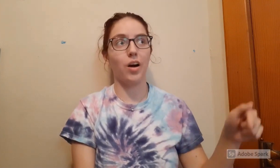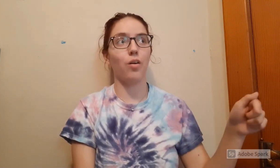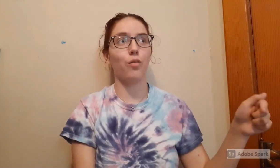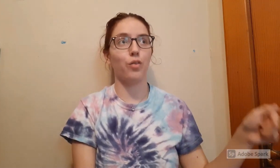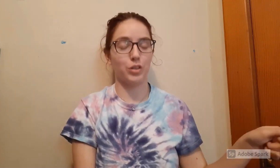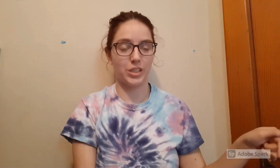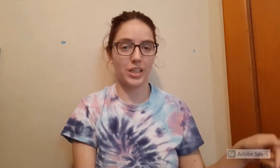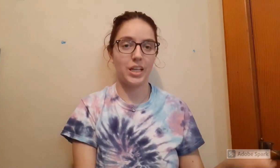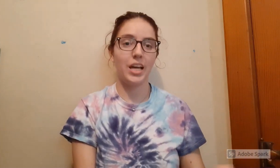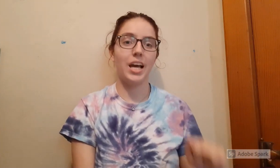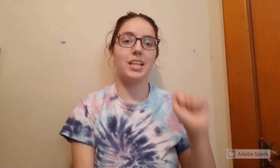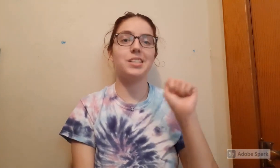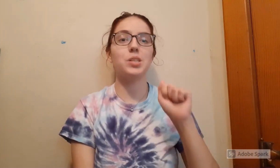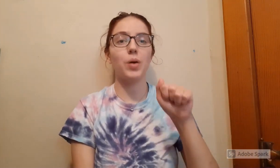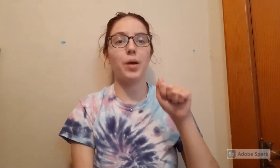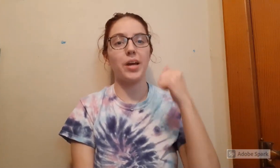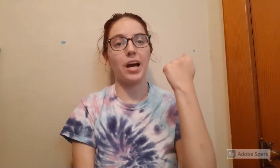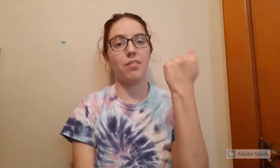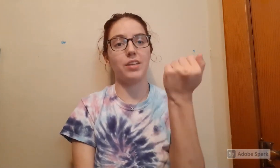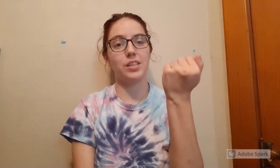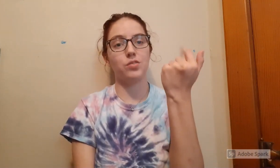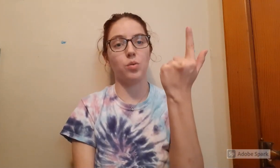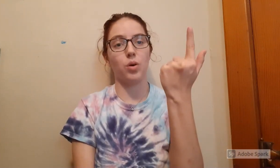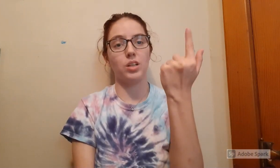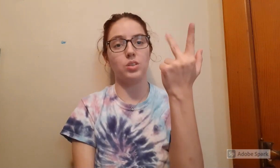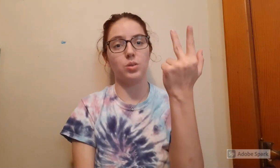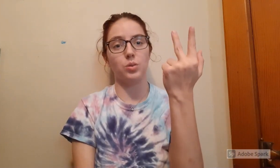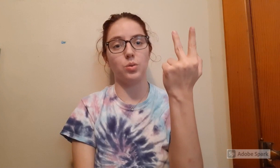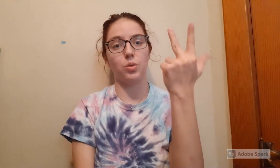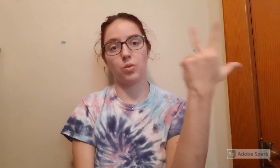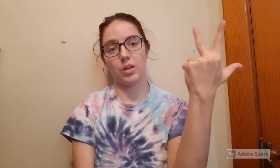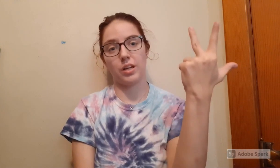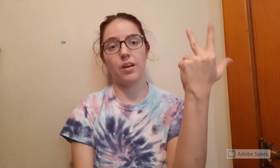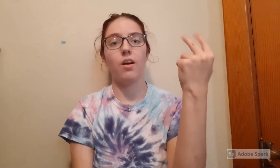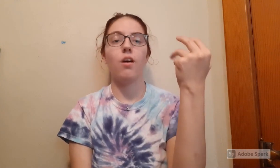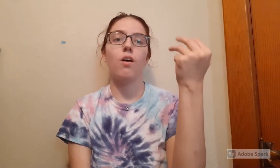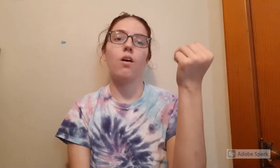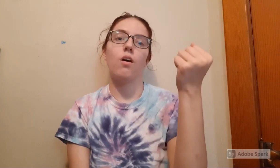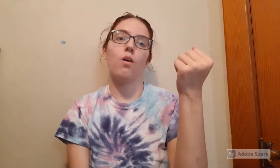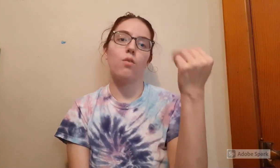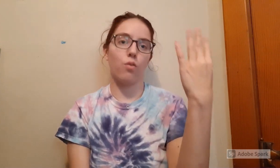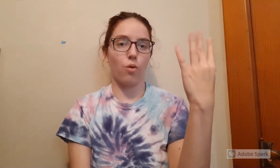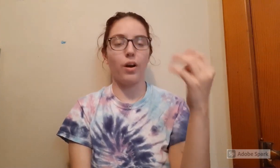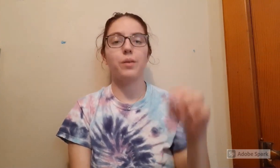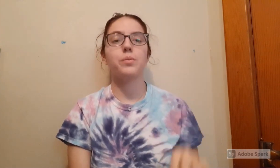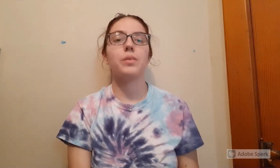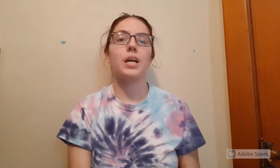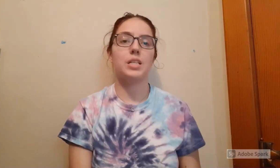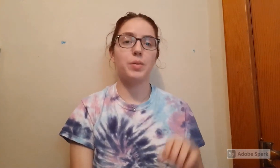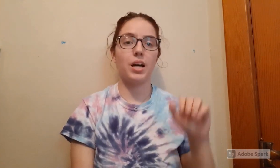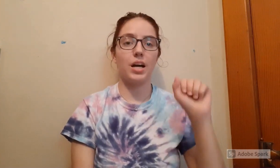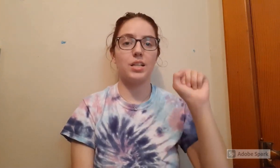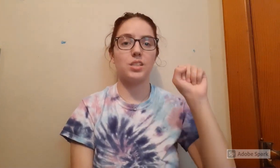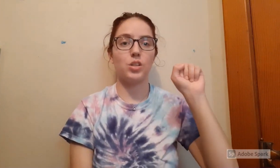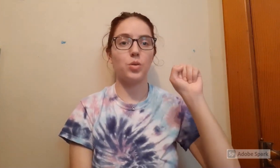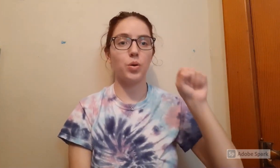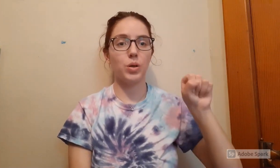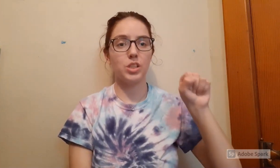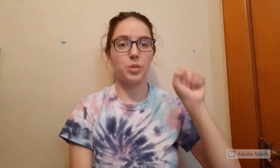12, 13. And this is why we have this for 1, 2, 3, 4, is because you are going to be